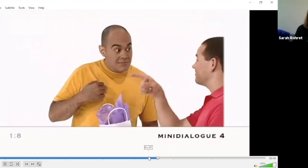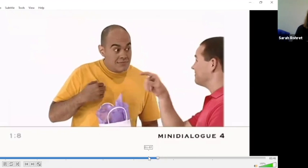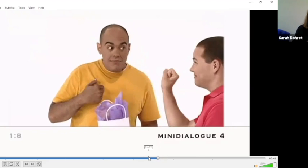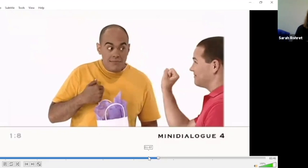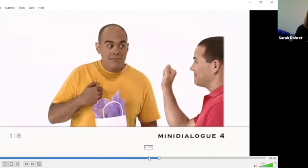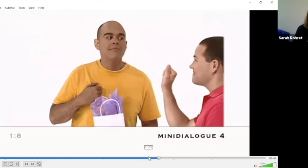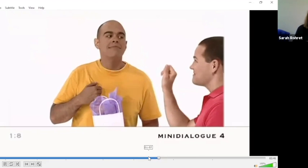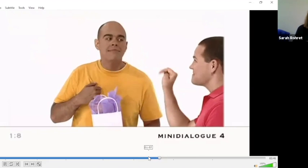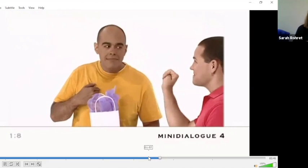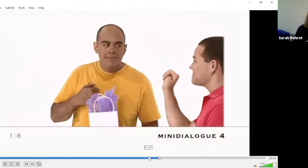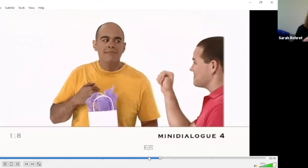You put his lips in it.